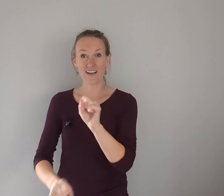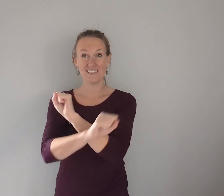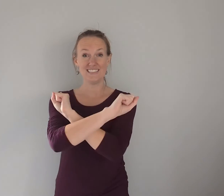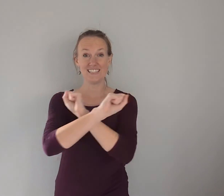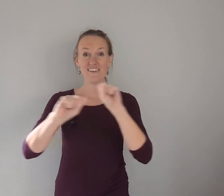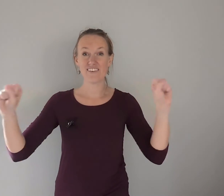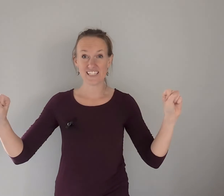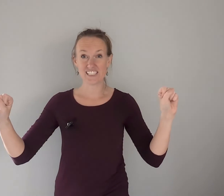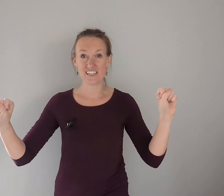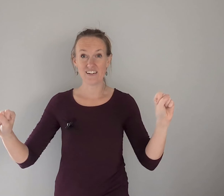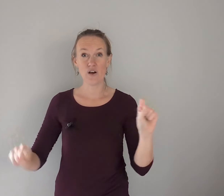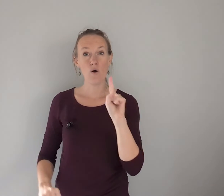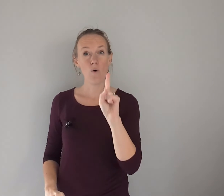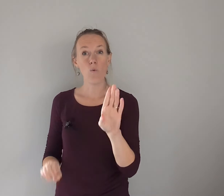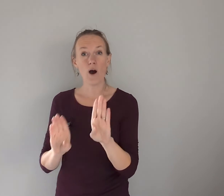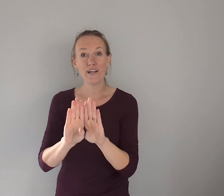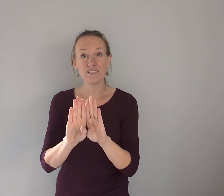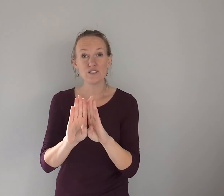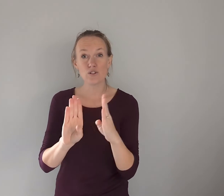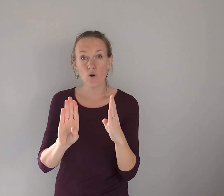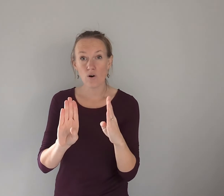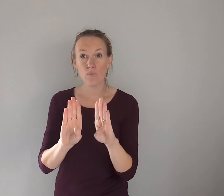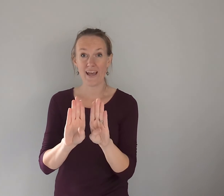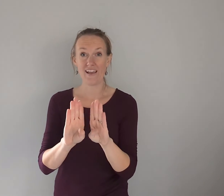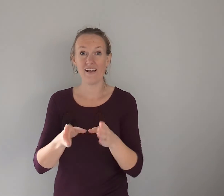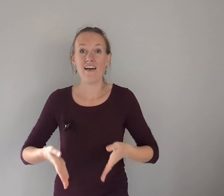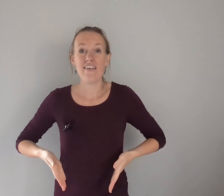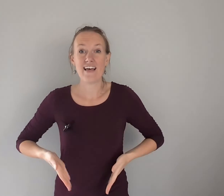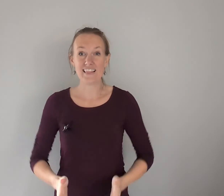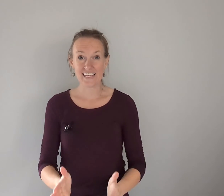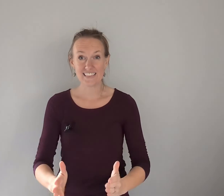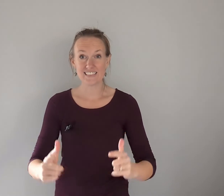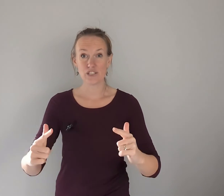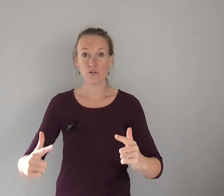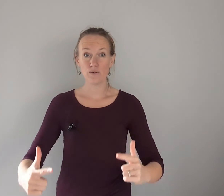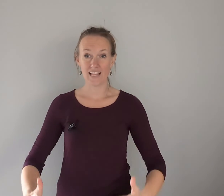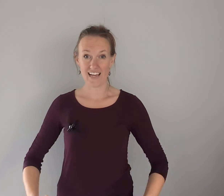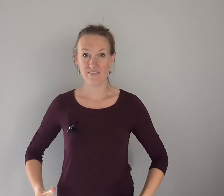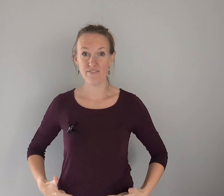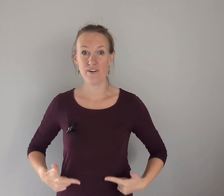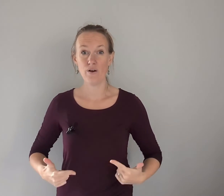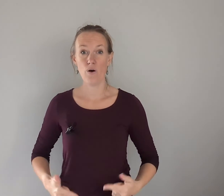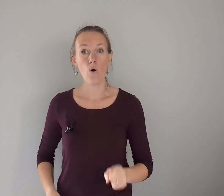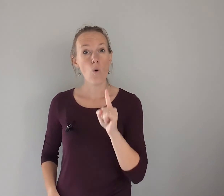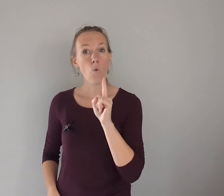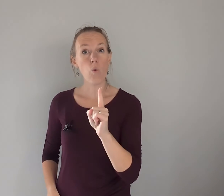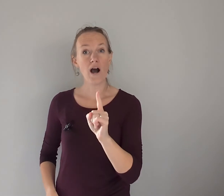one salvation, one doorway that leads to life,